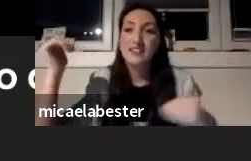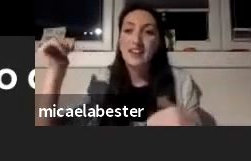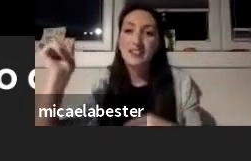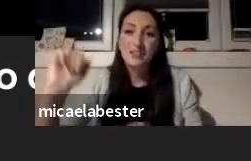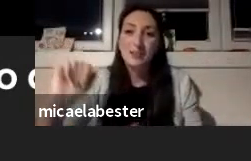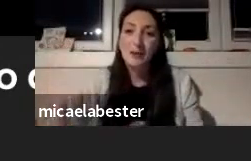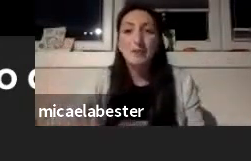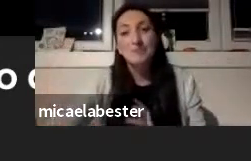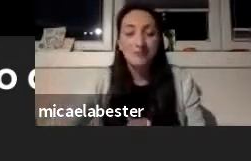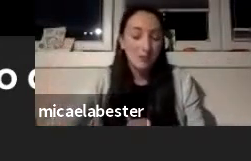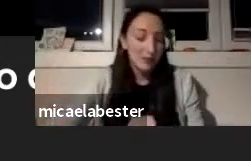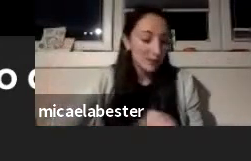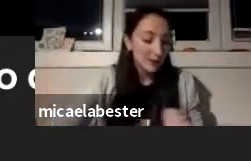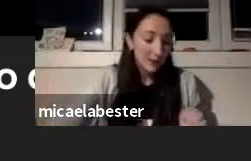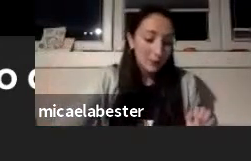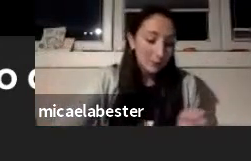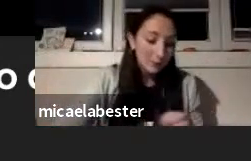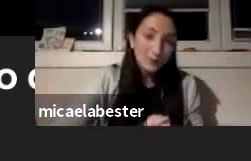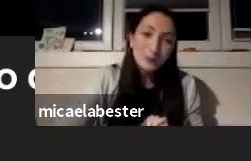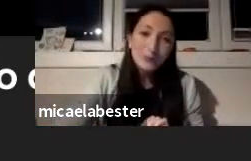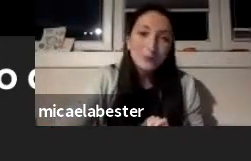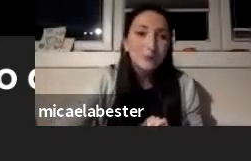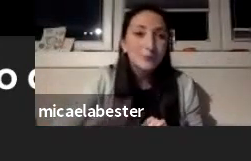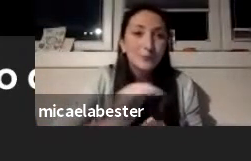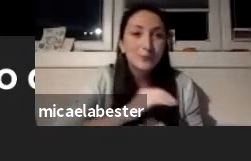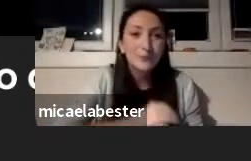in other signers as well. So that's kind of cool.